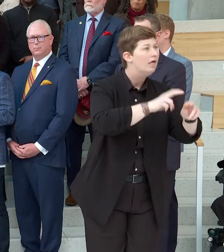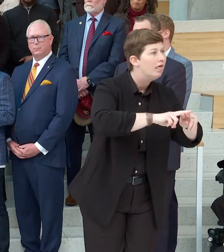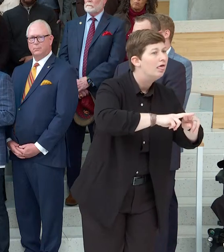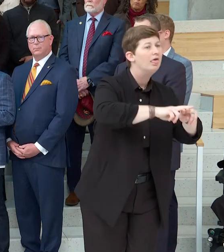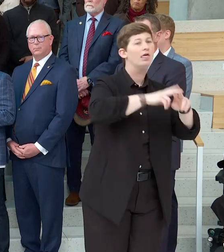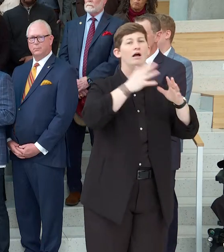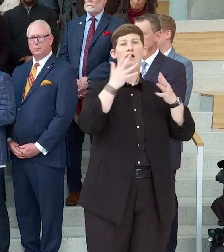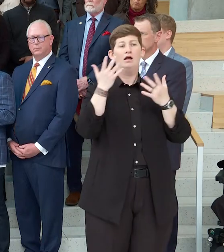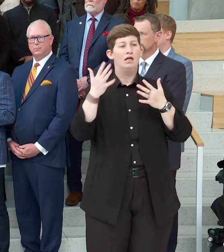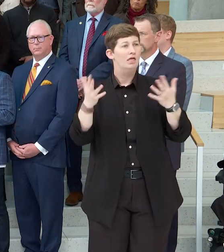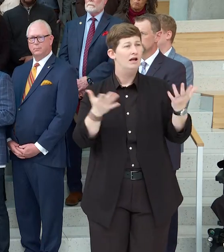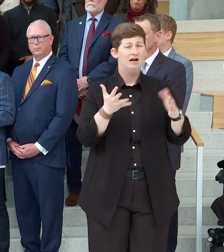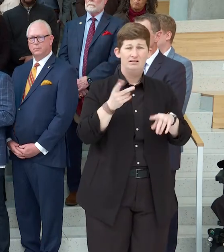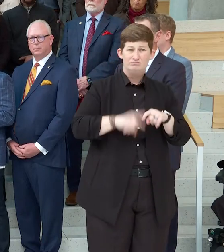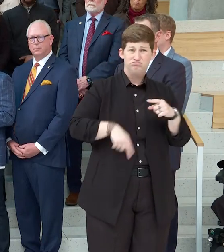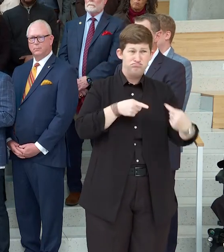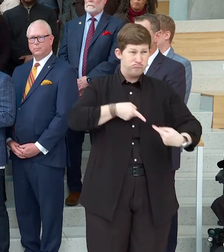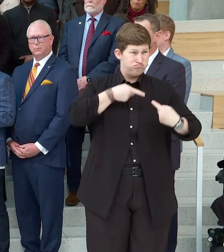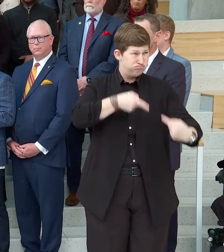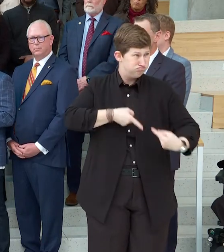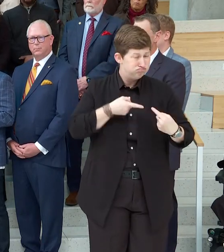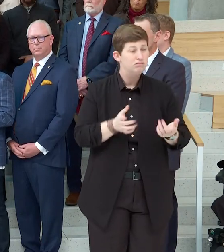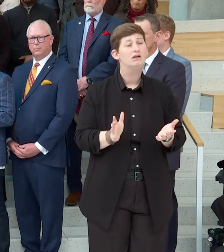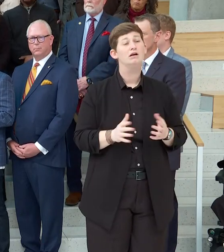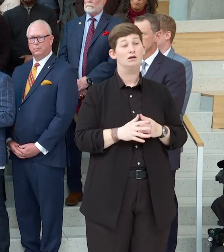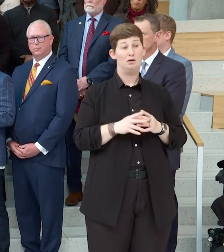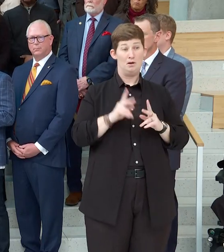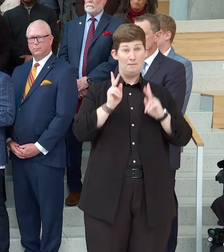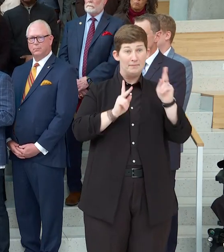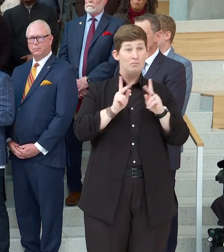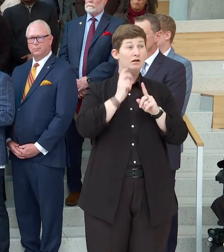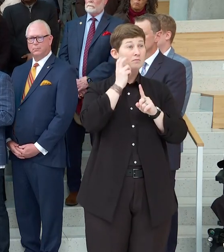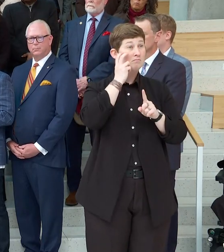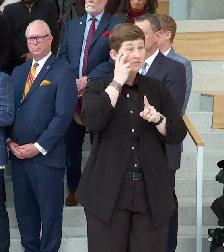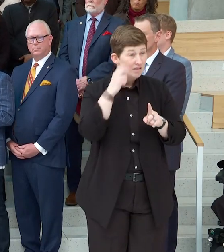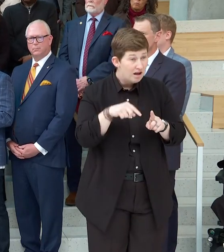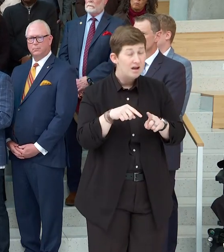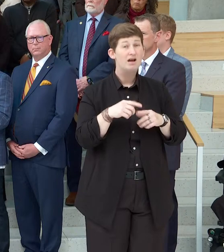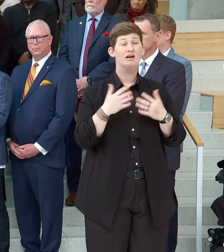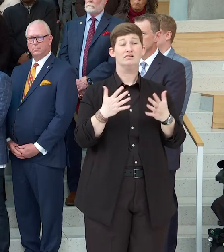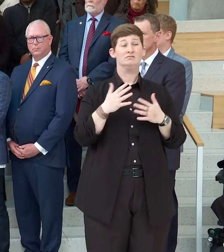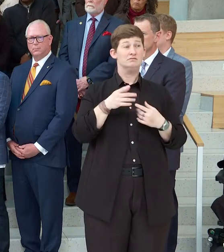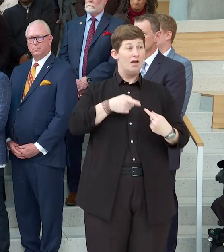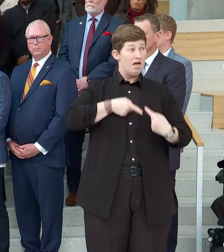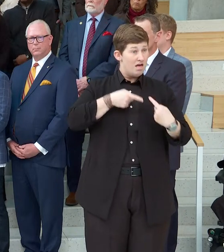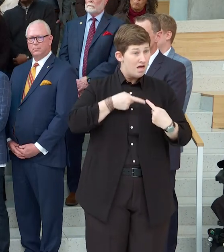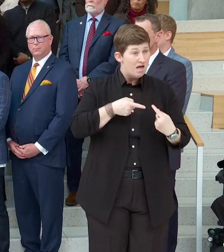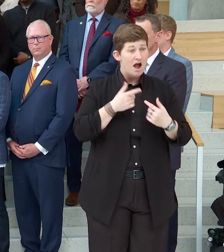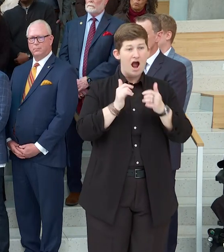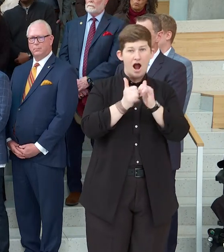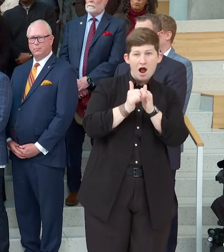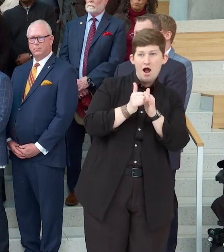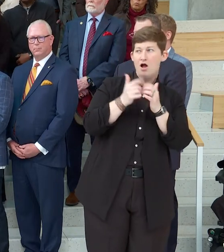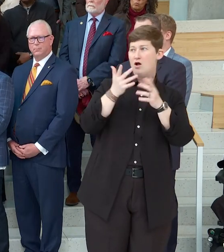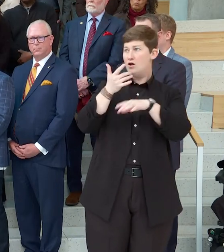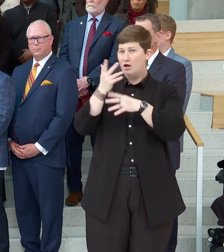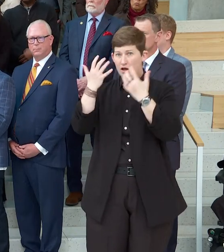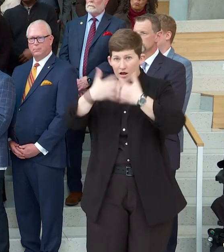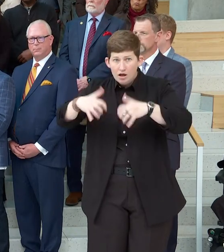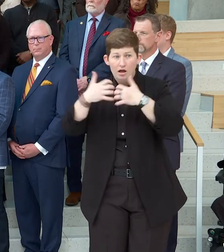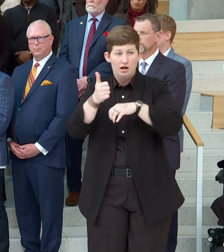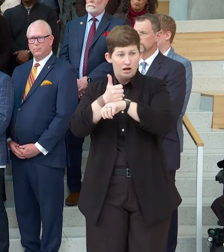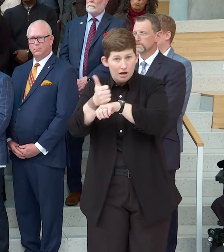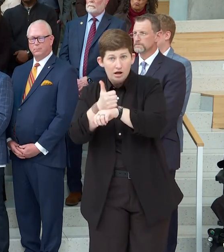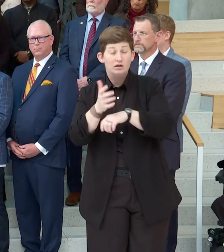go. This is about people who are blind, who have a difficult time getting to their